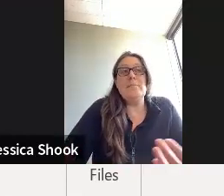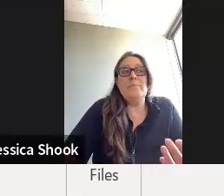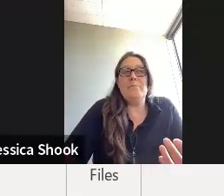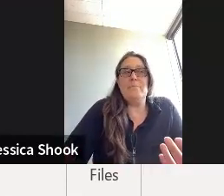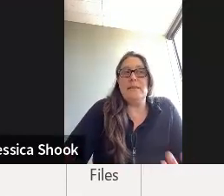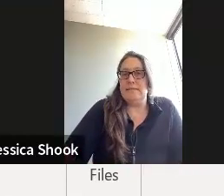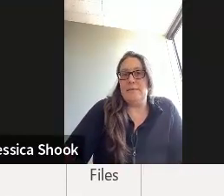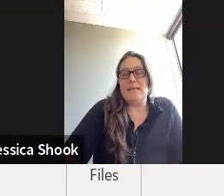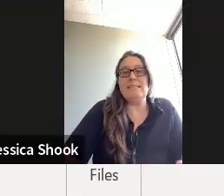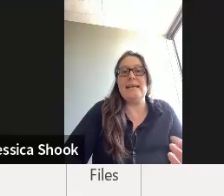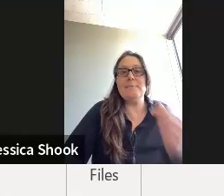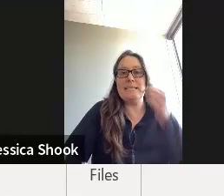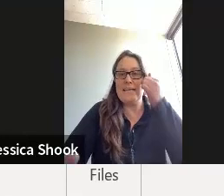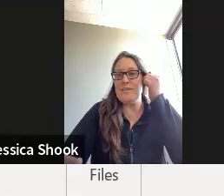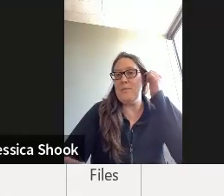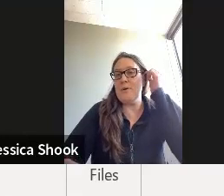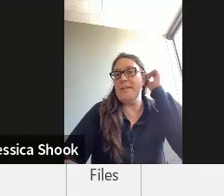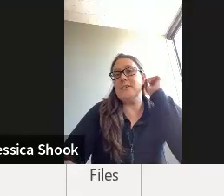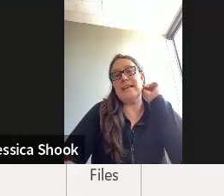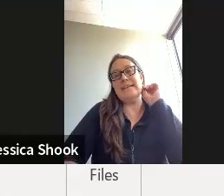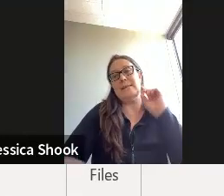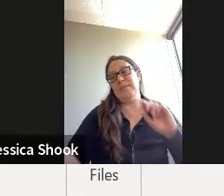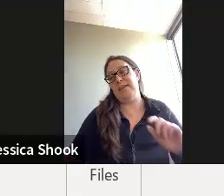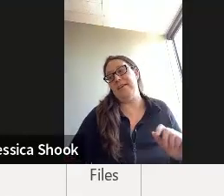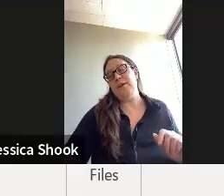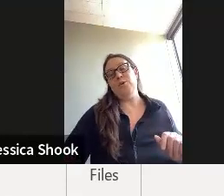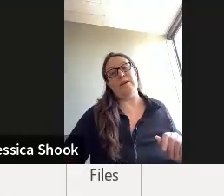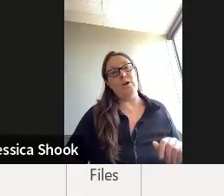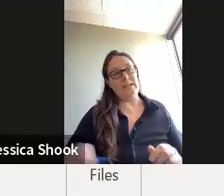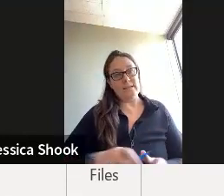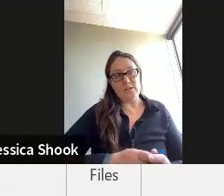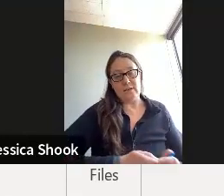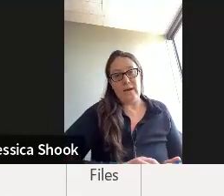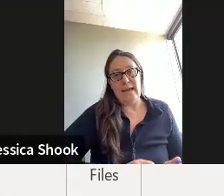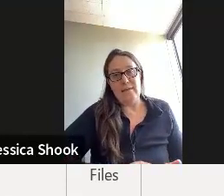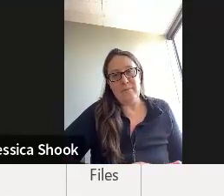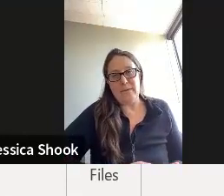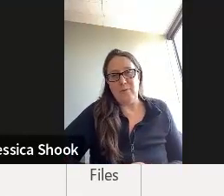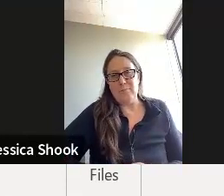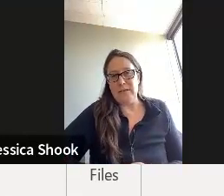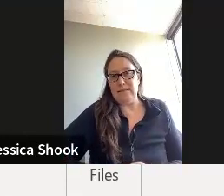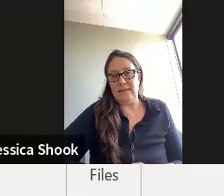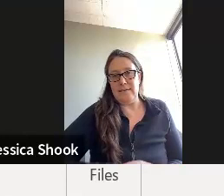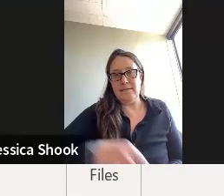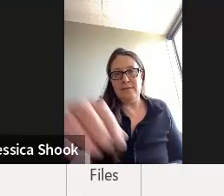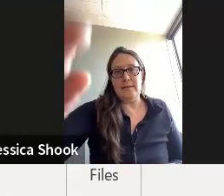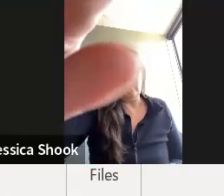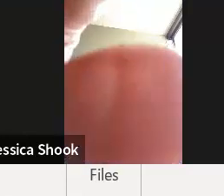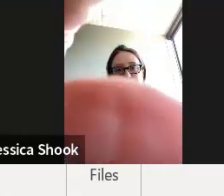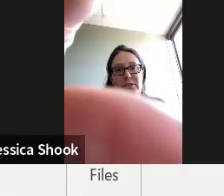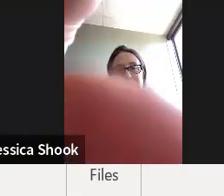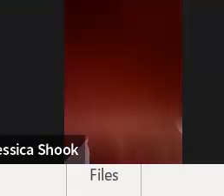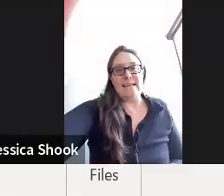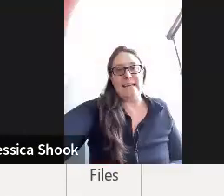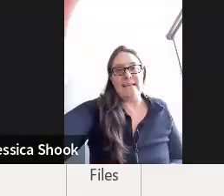have to build it, because the expectation that we're going to create something where no one gets turned away, but we don't build in